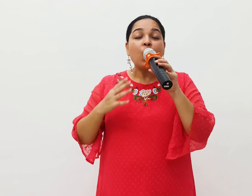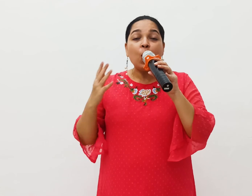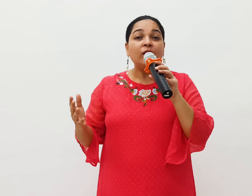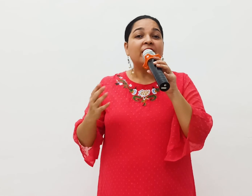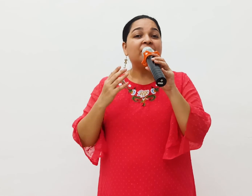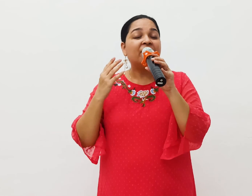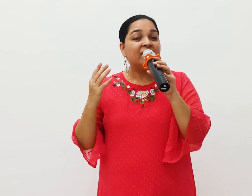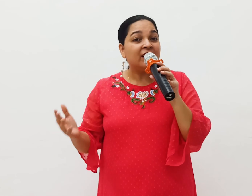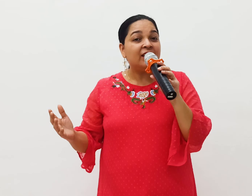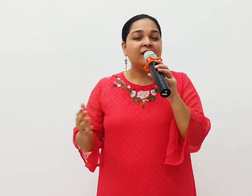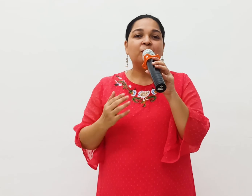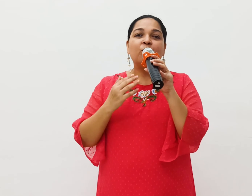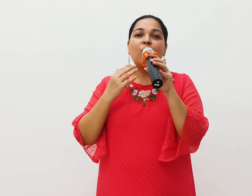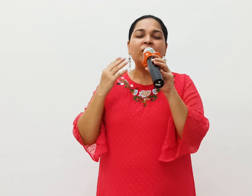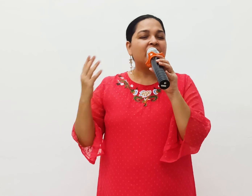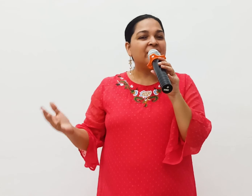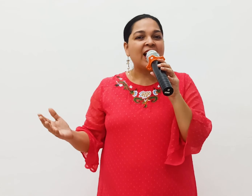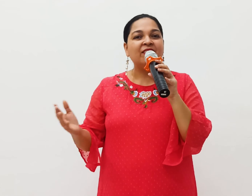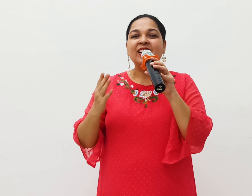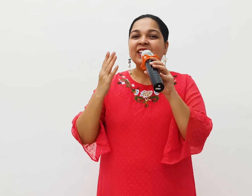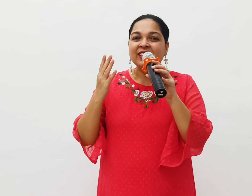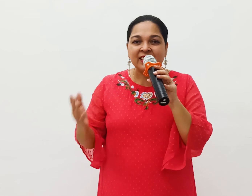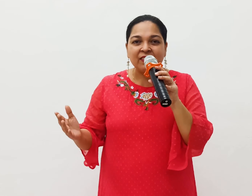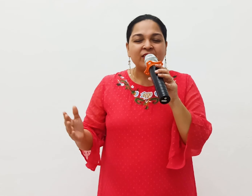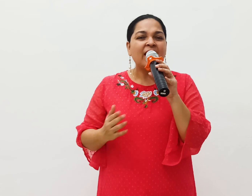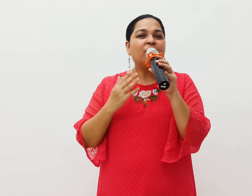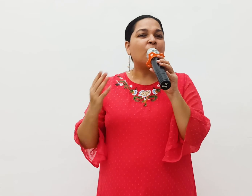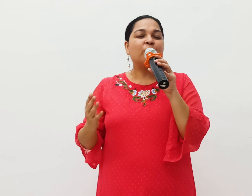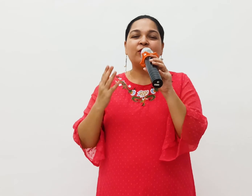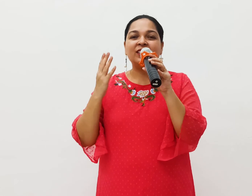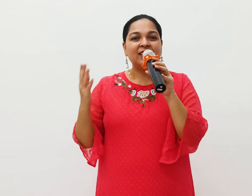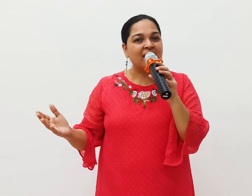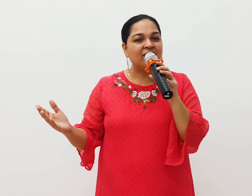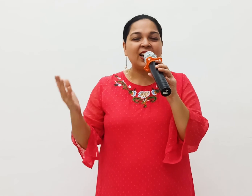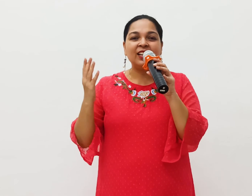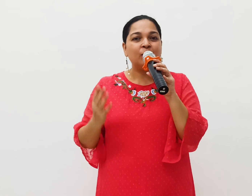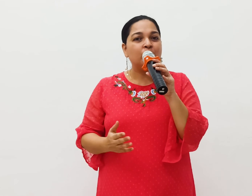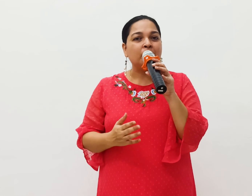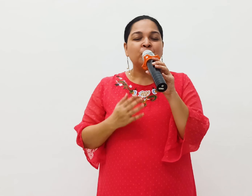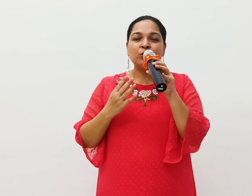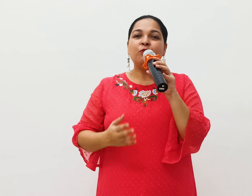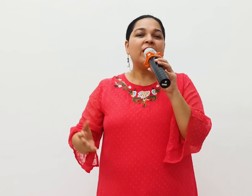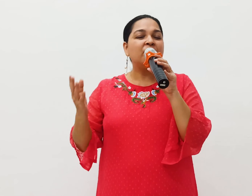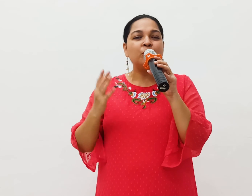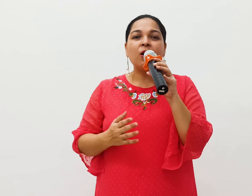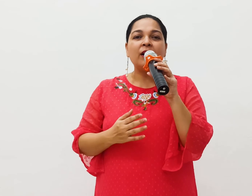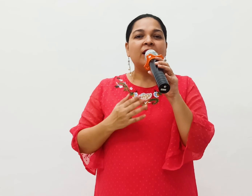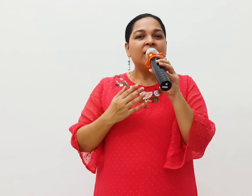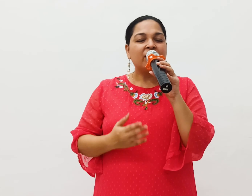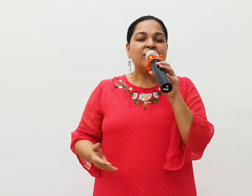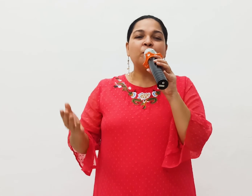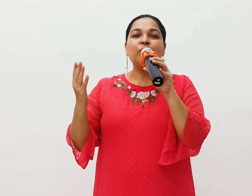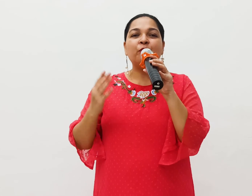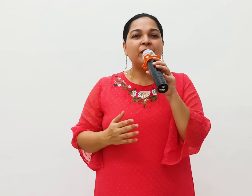God for all that we have learned, all that we have received. Thank God for His love. Hallelujah. So wherever you